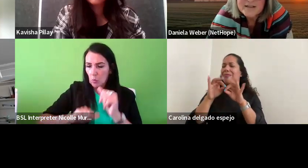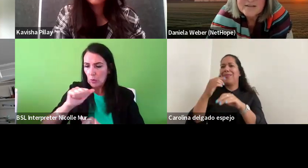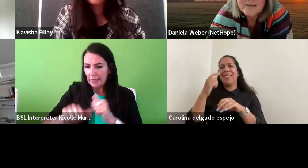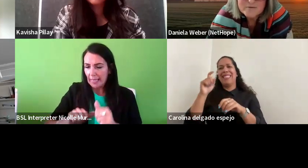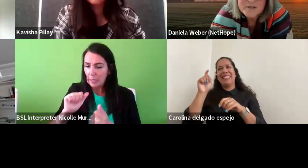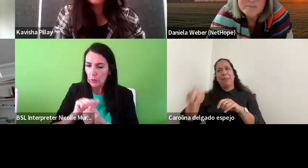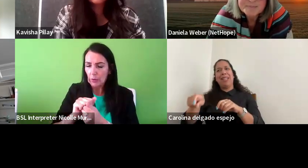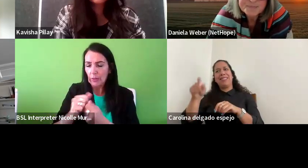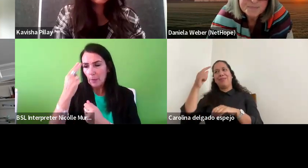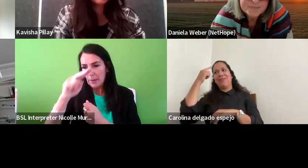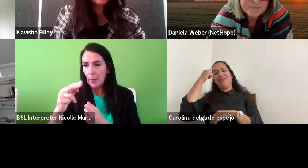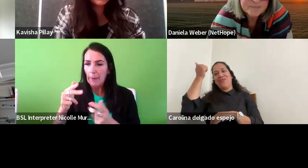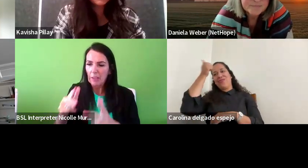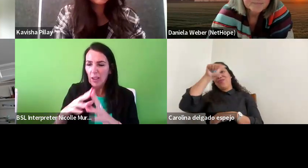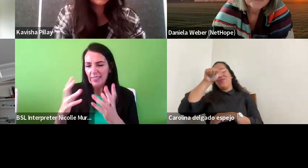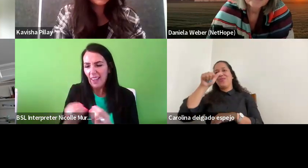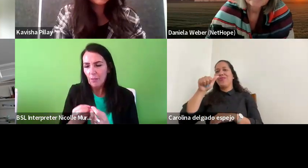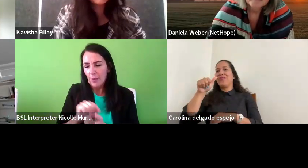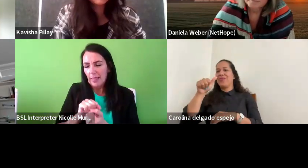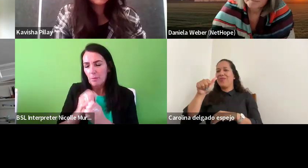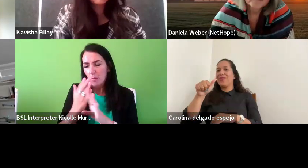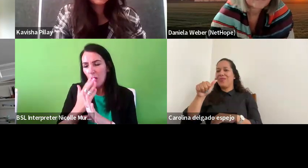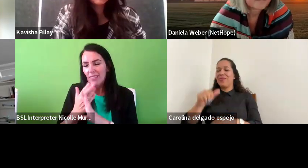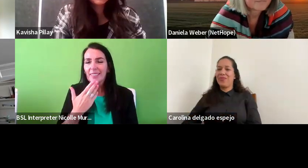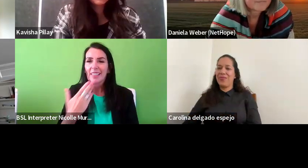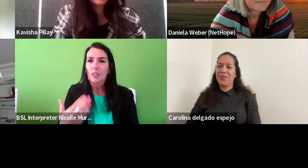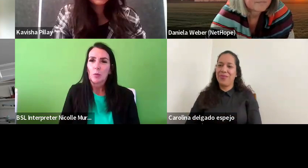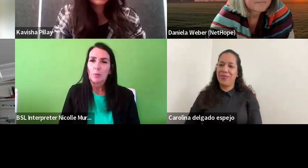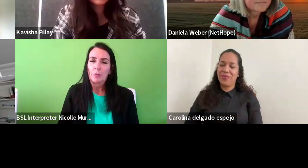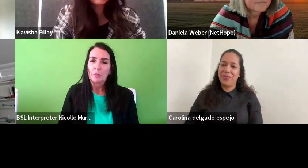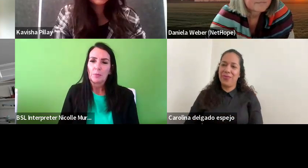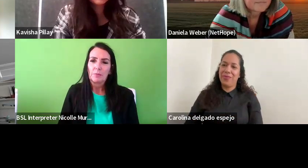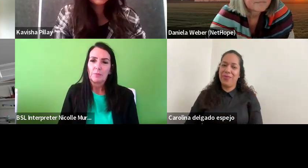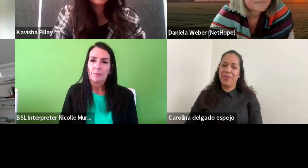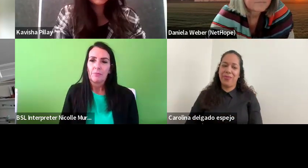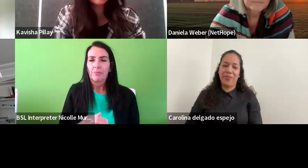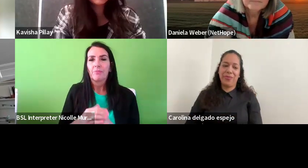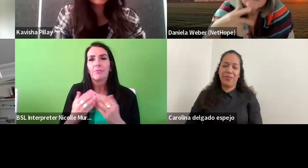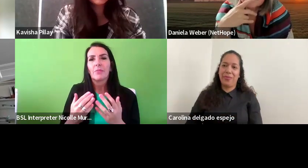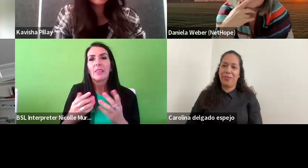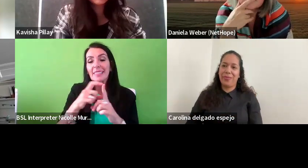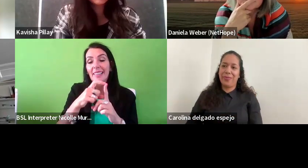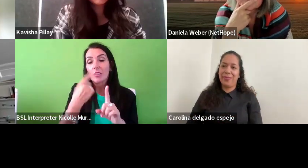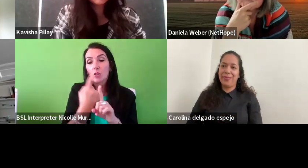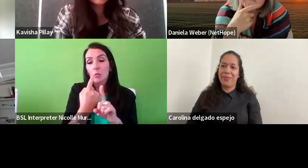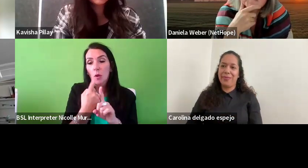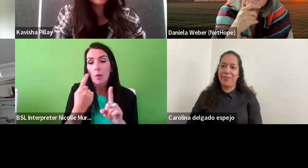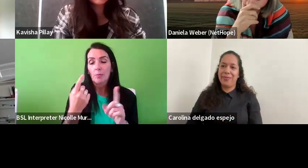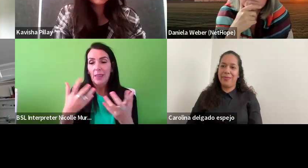do that as well. Thank you, Daniela. And just to take off from what Daniela spoke about in terms of how